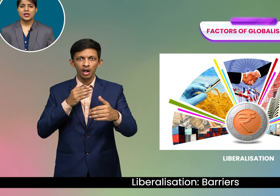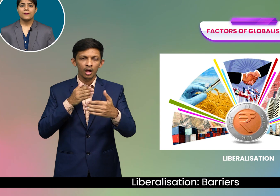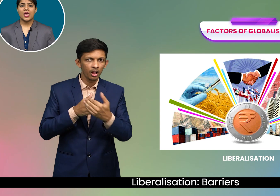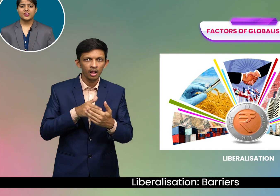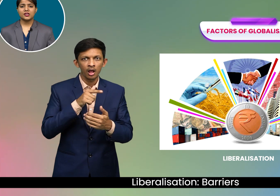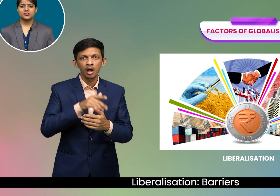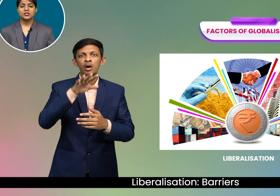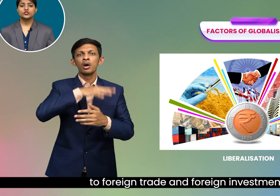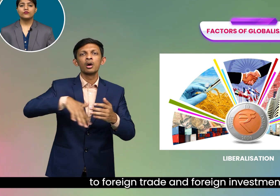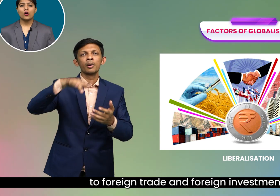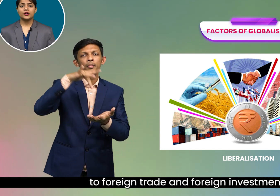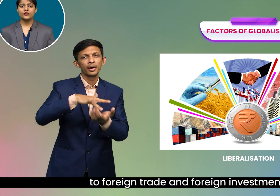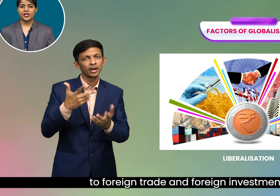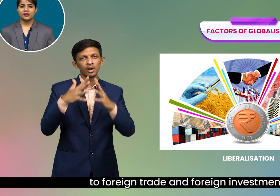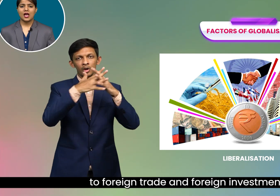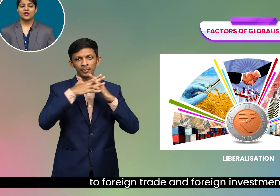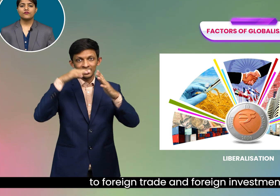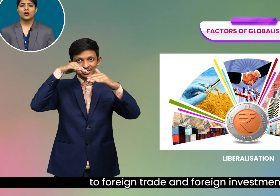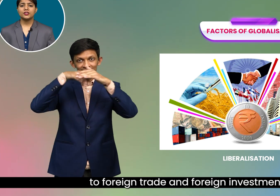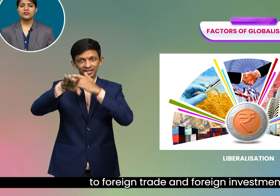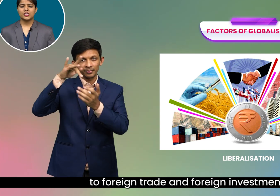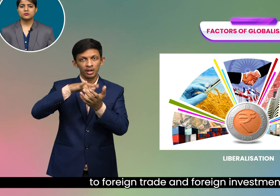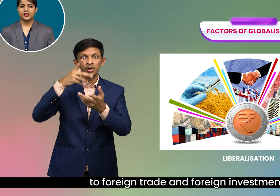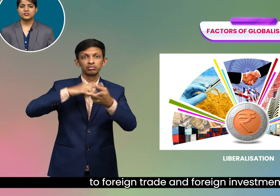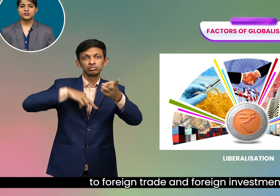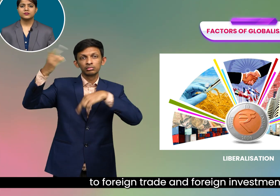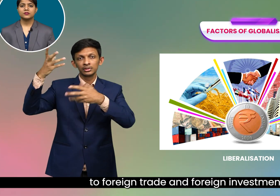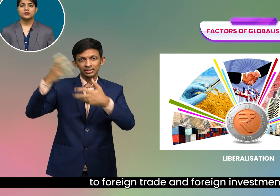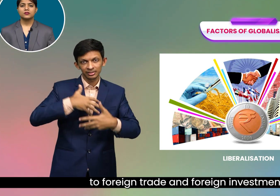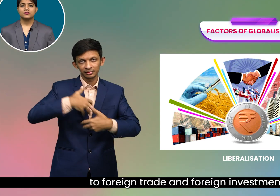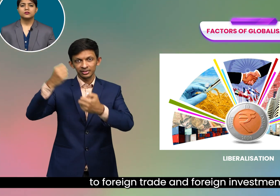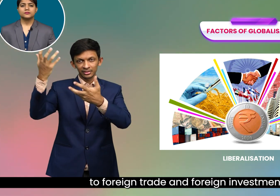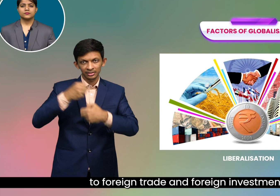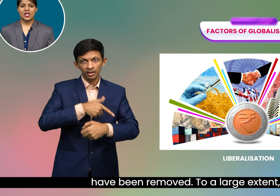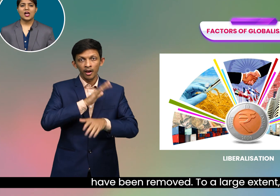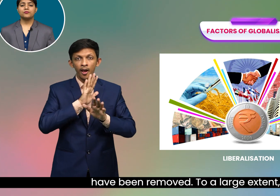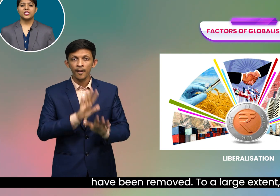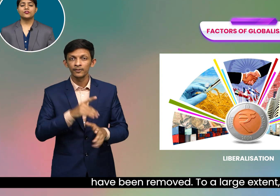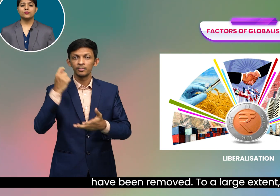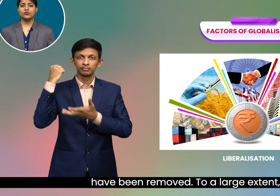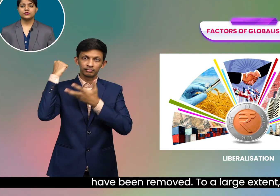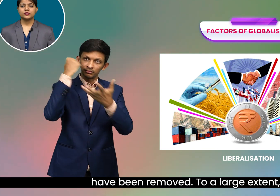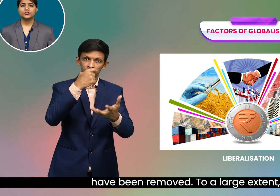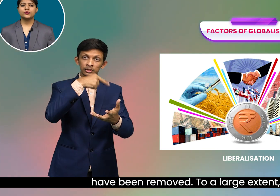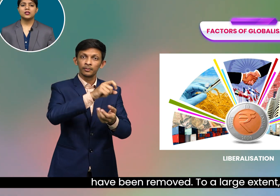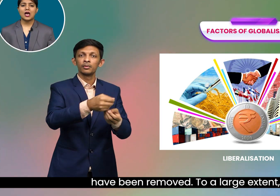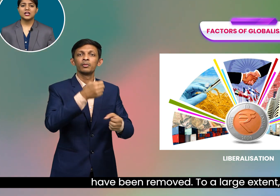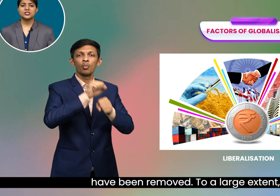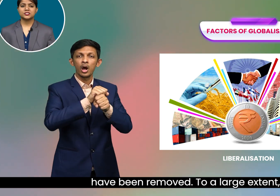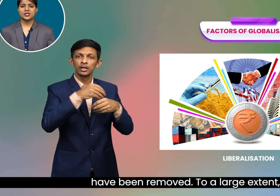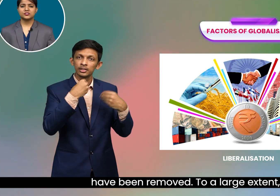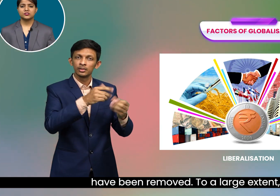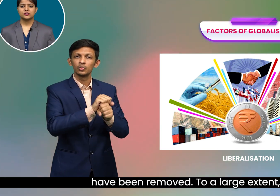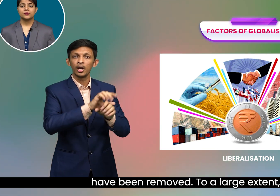Liberalization. Barriers to foreign trade and foreign investment have been removed. To a